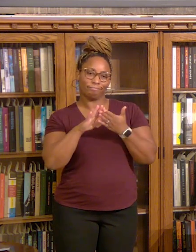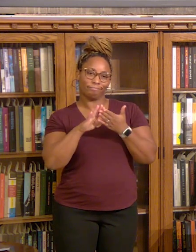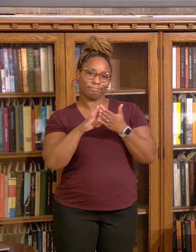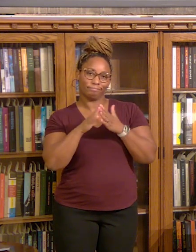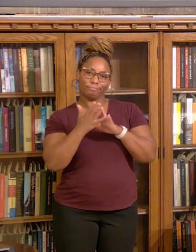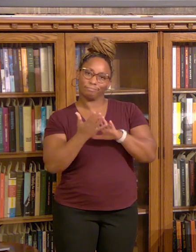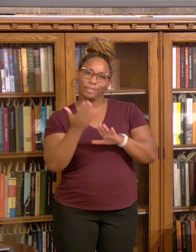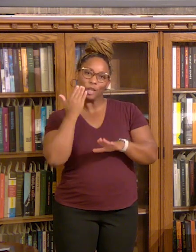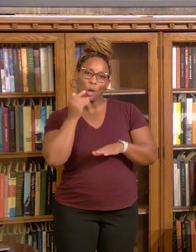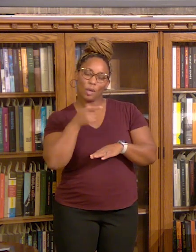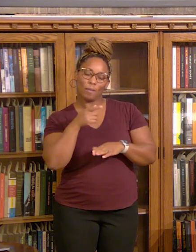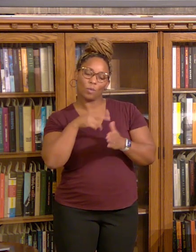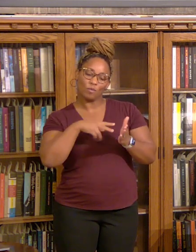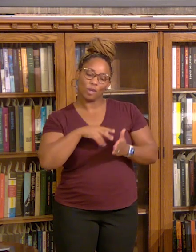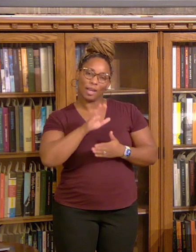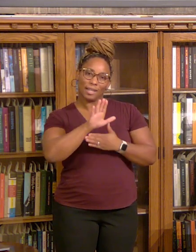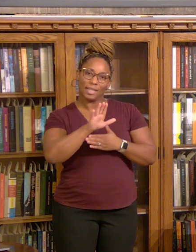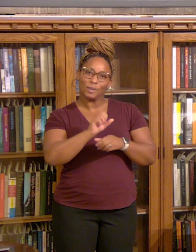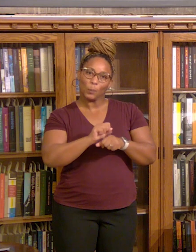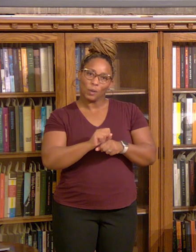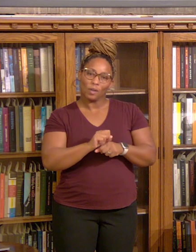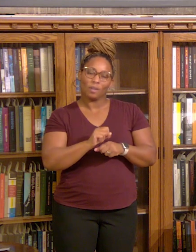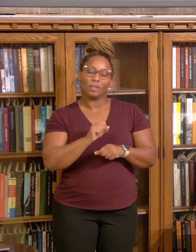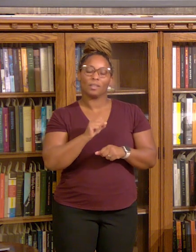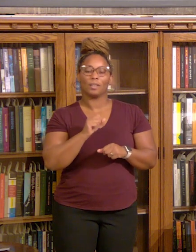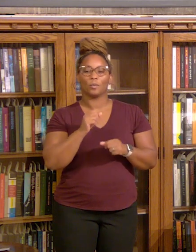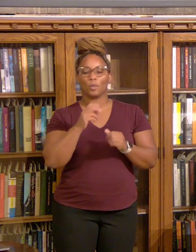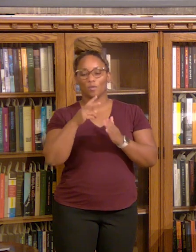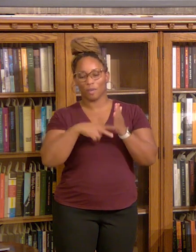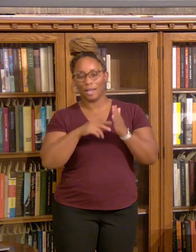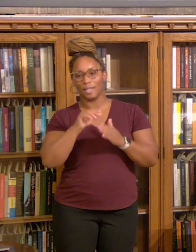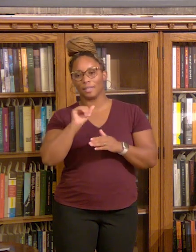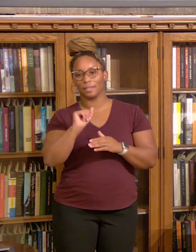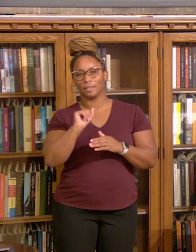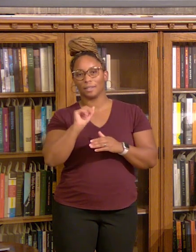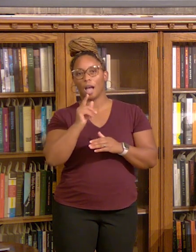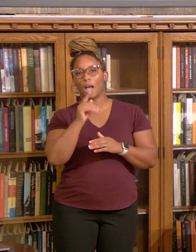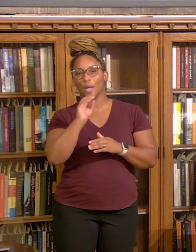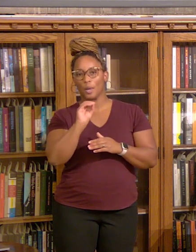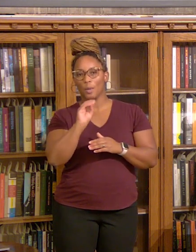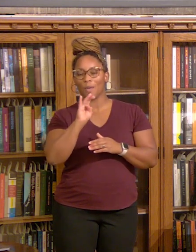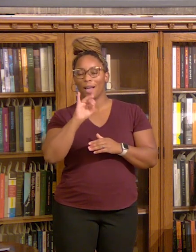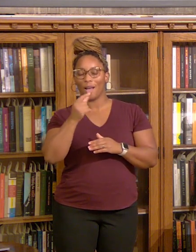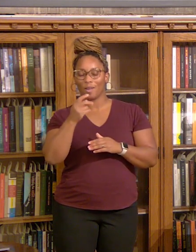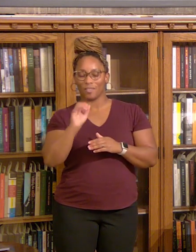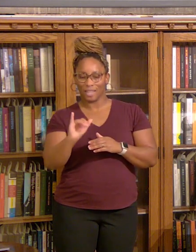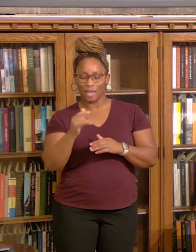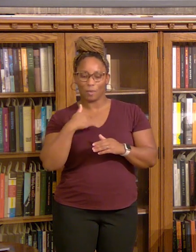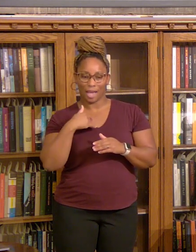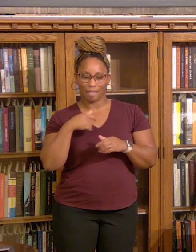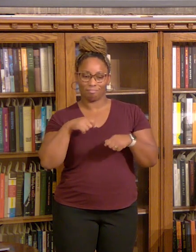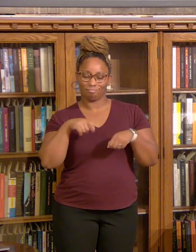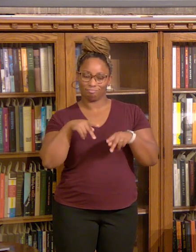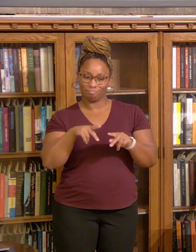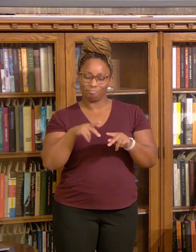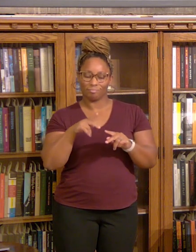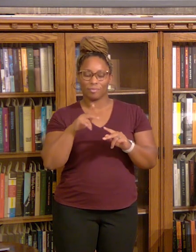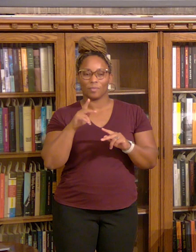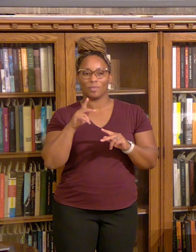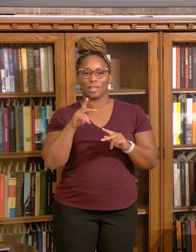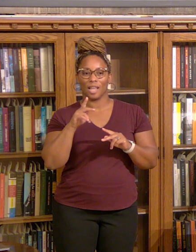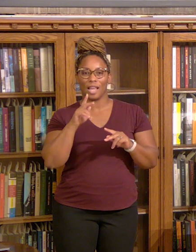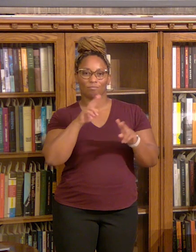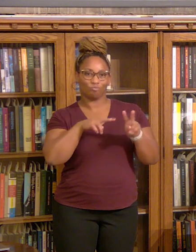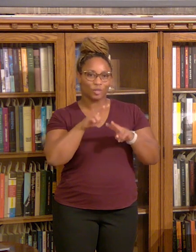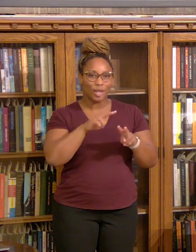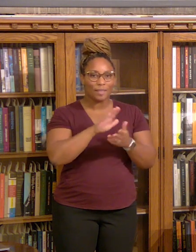whole variety of different ways we read his work um we read biy uh we had the chance to go um